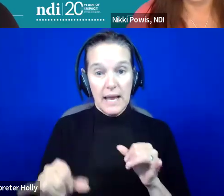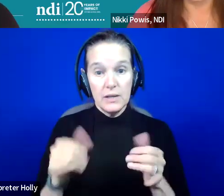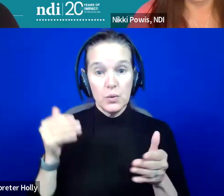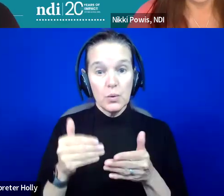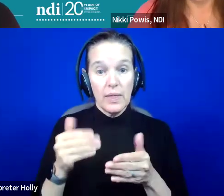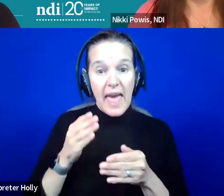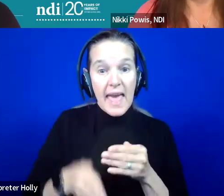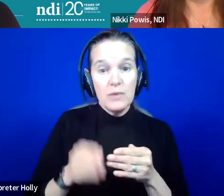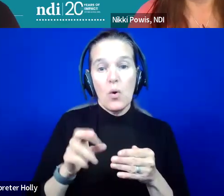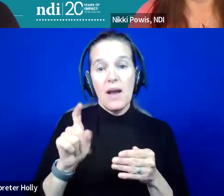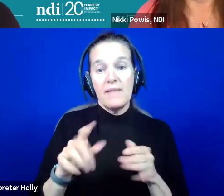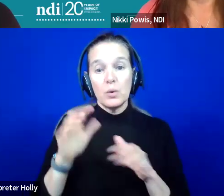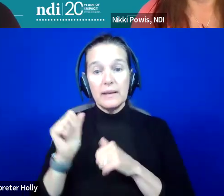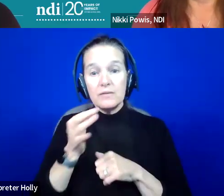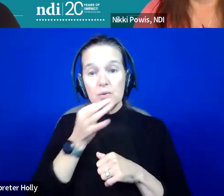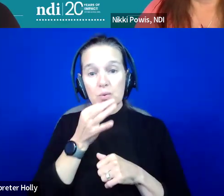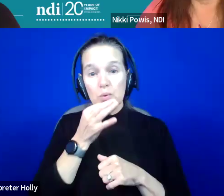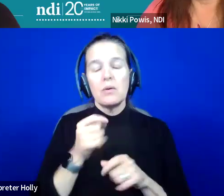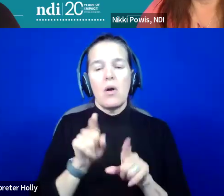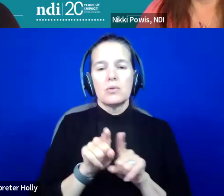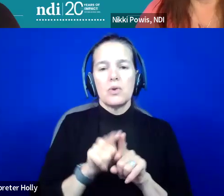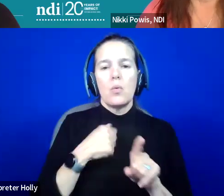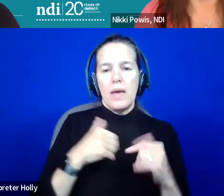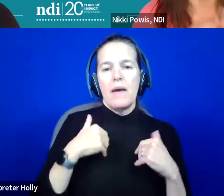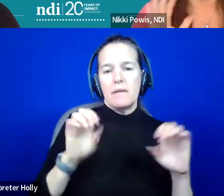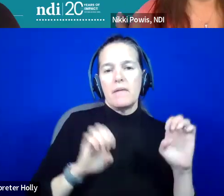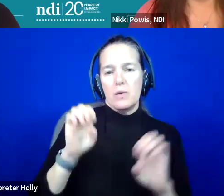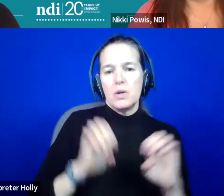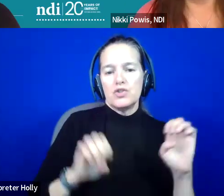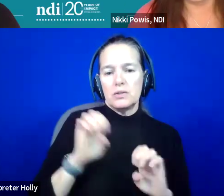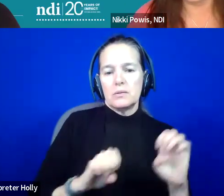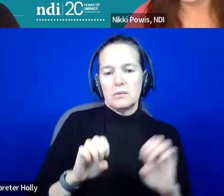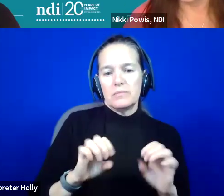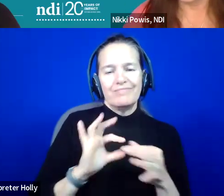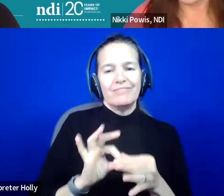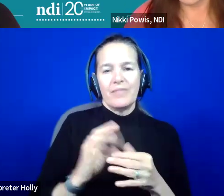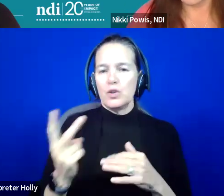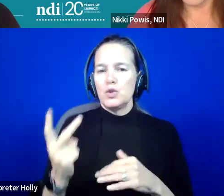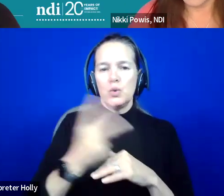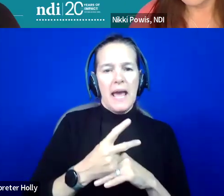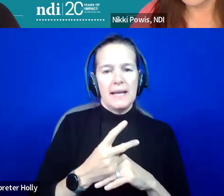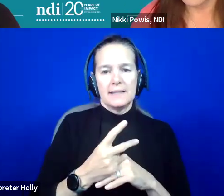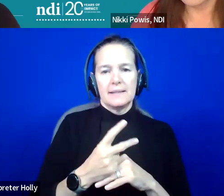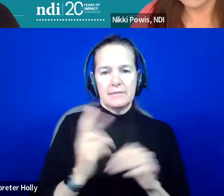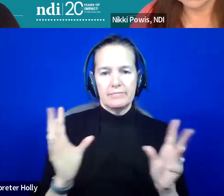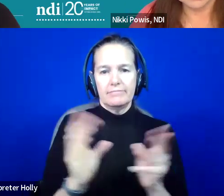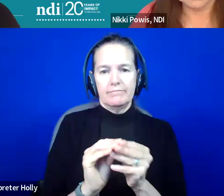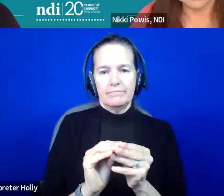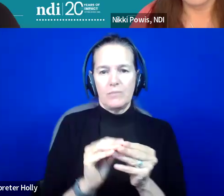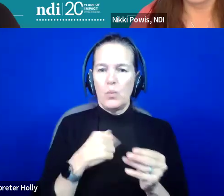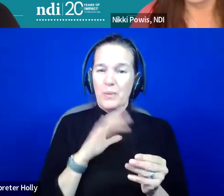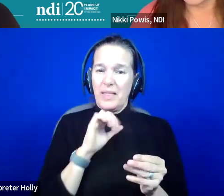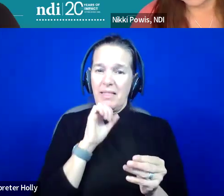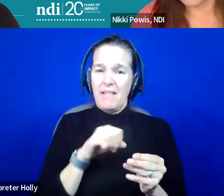to leave soon, we do have also an evaluation that covers the entire 2 days that we would